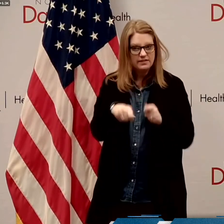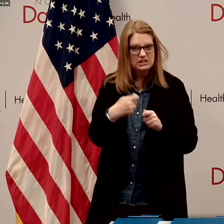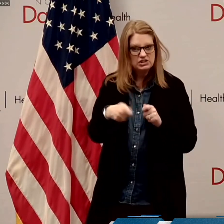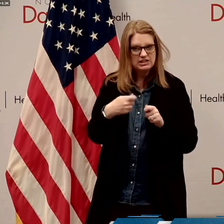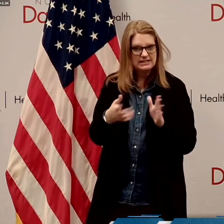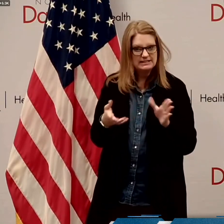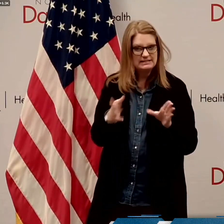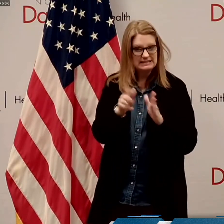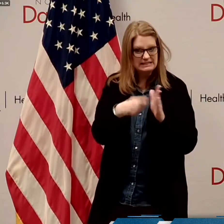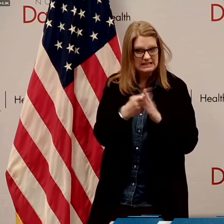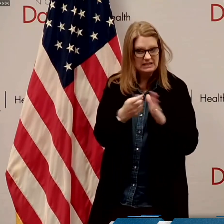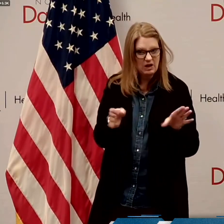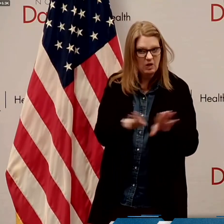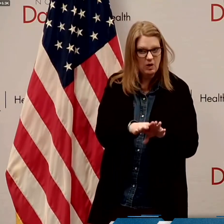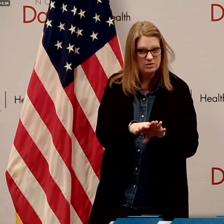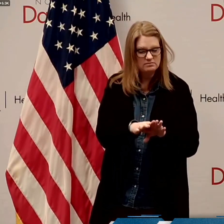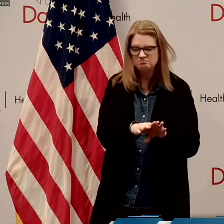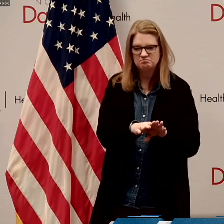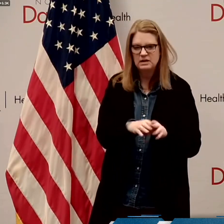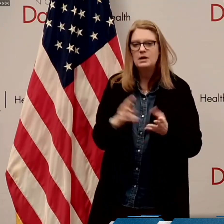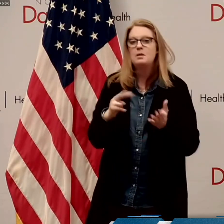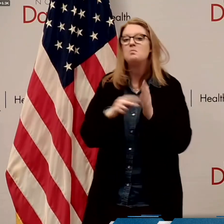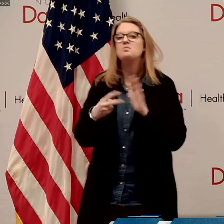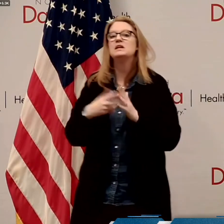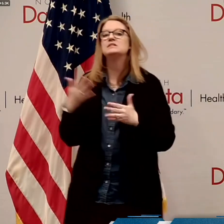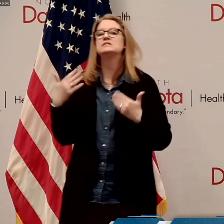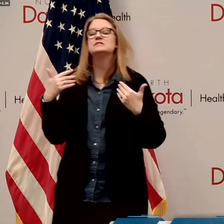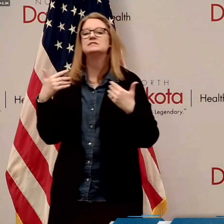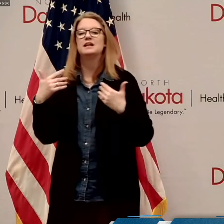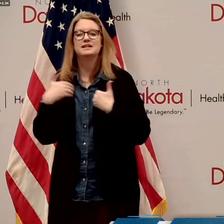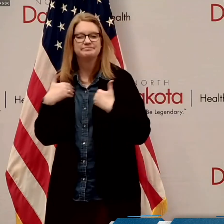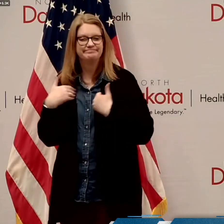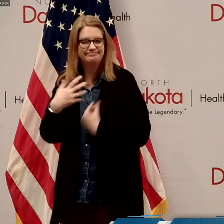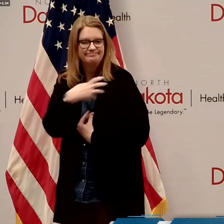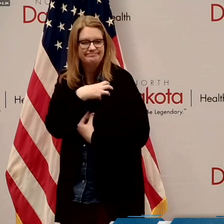said if needed, our game wardens will close bridges, they'll close